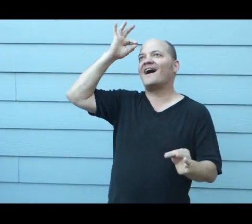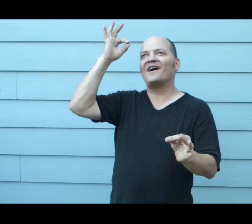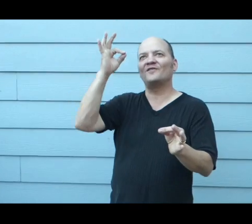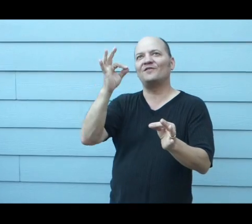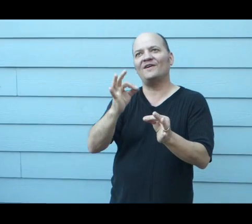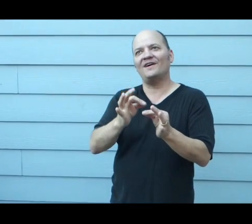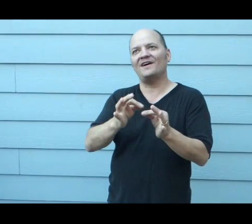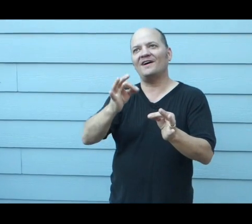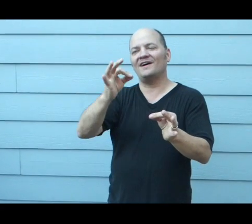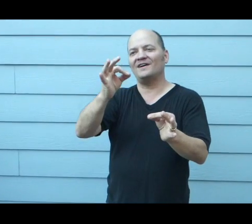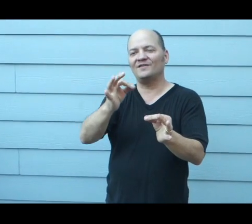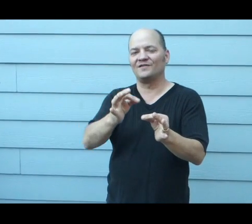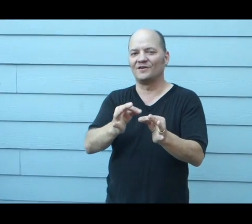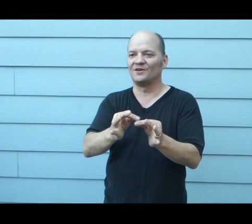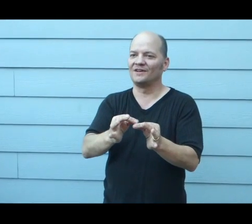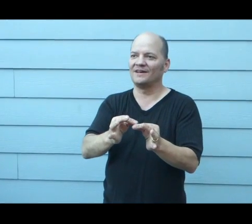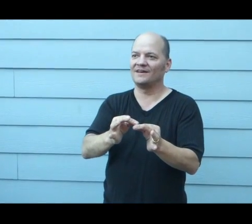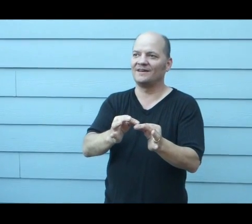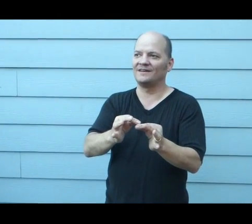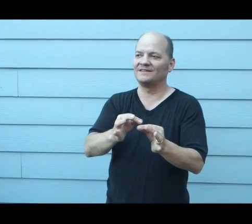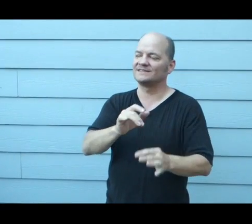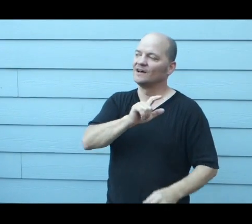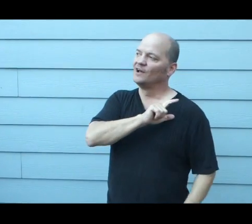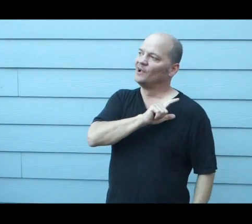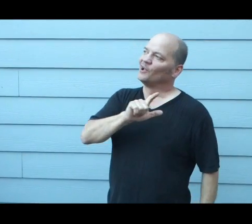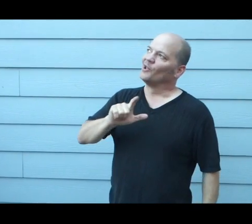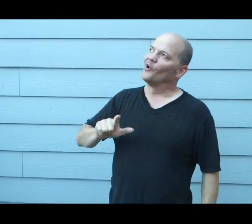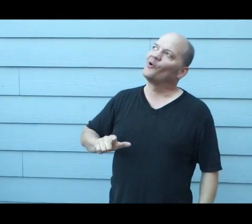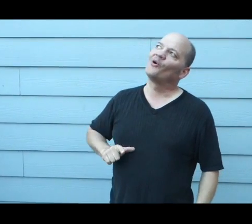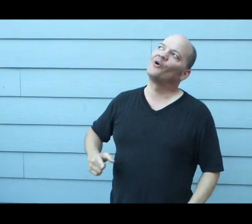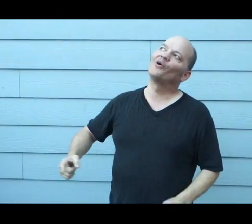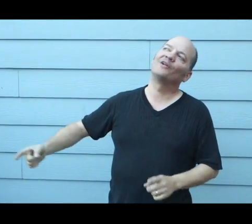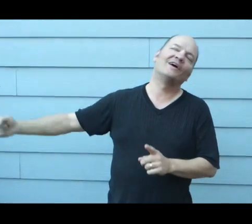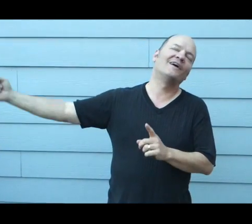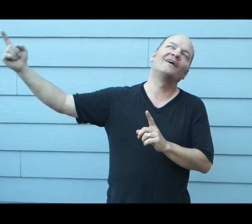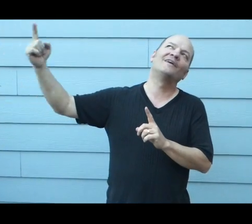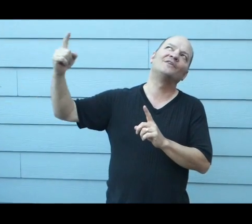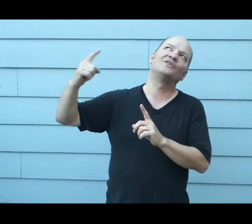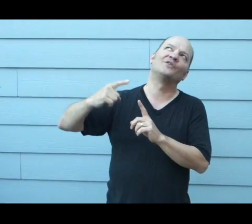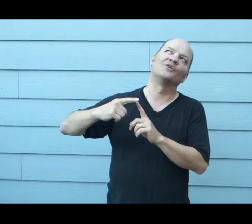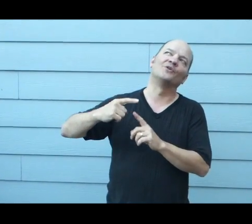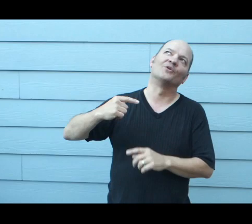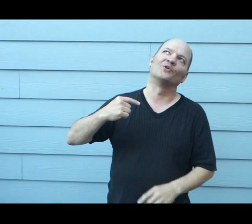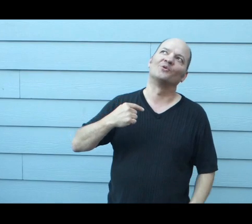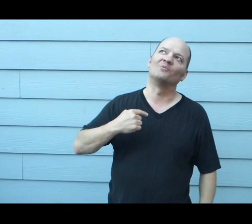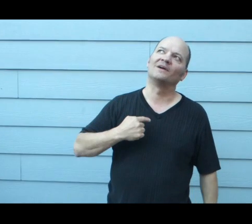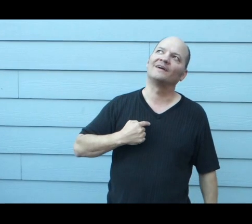thy faithfulness, Lord, unto me.